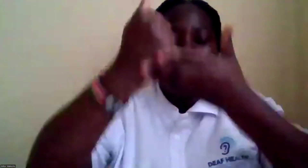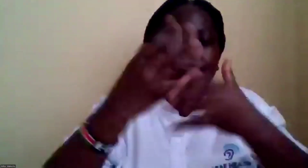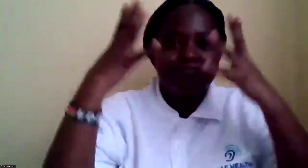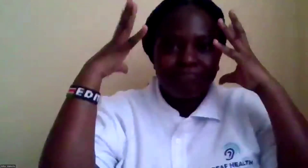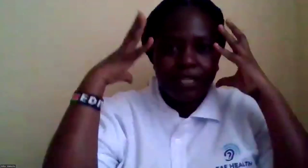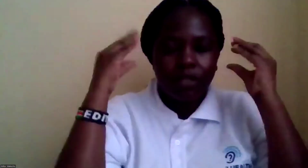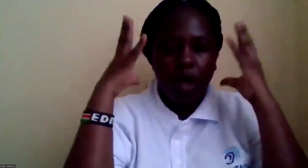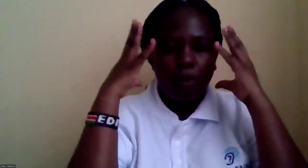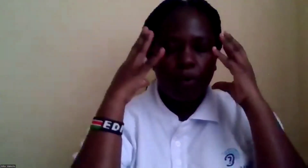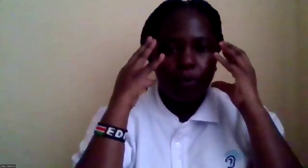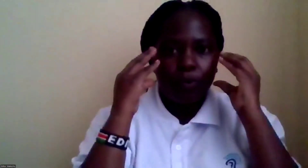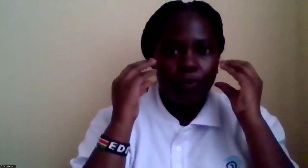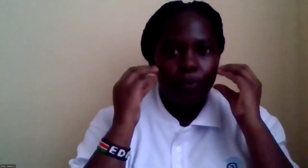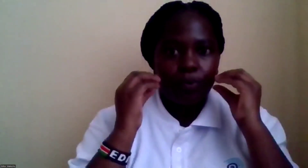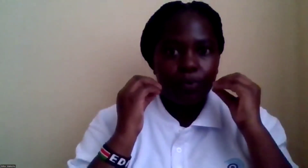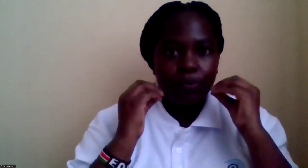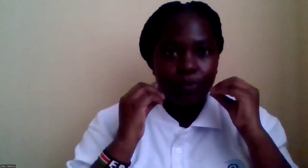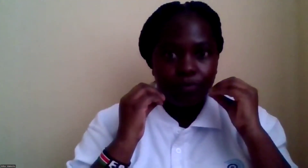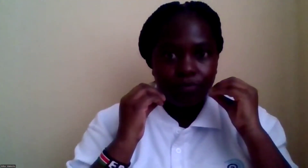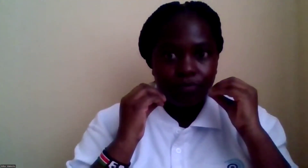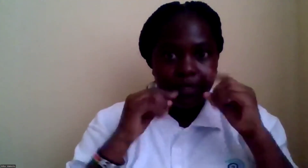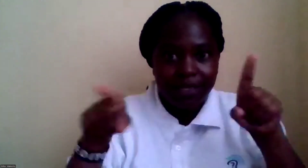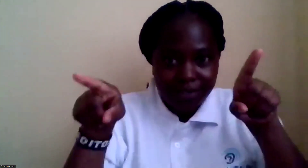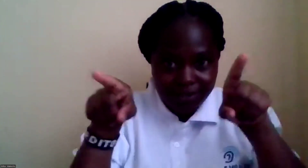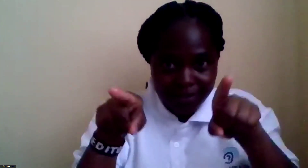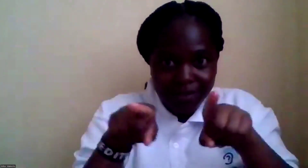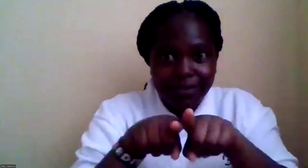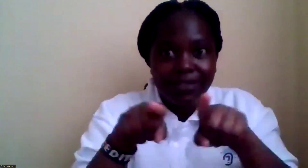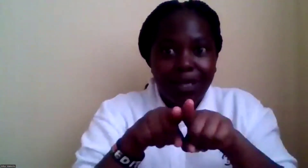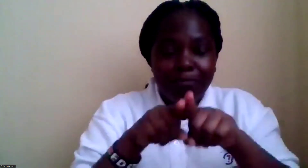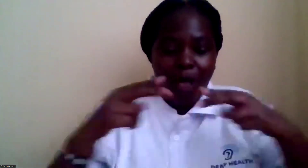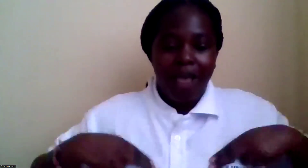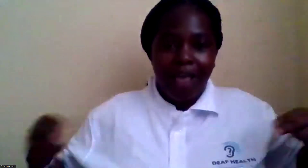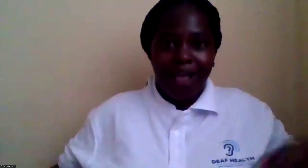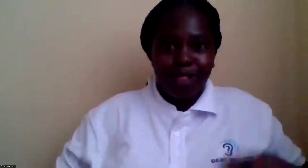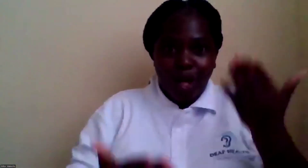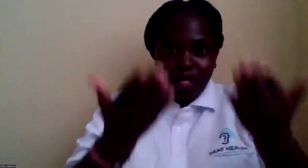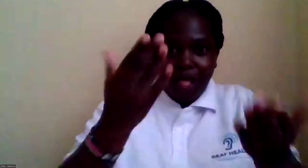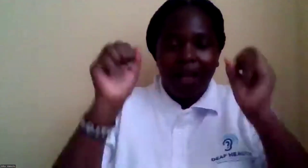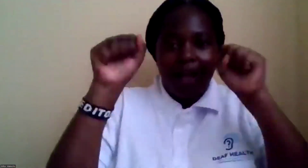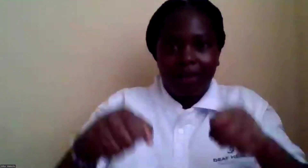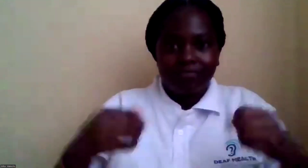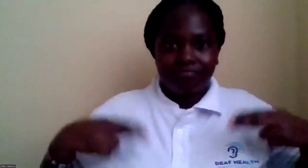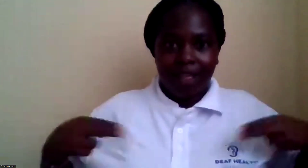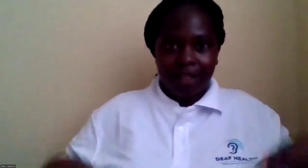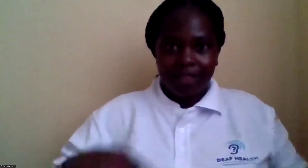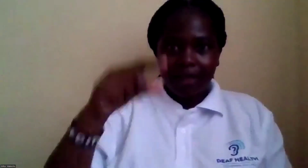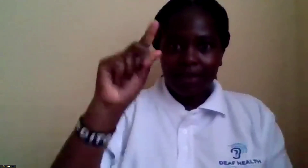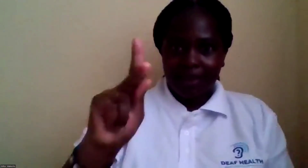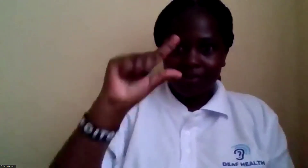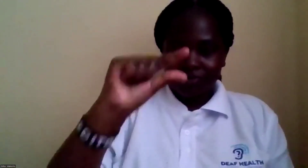It will also help you to maintain a good, healthy weight, right? And it will also just provide a